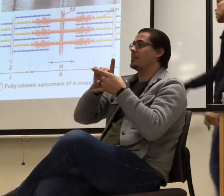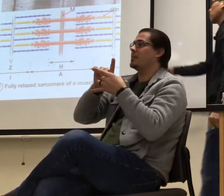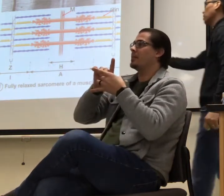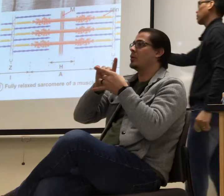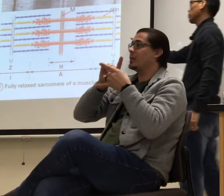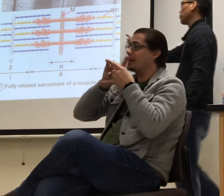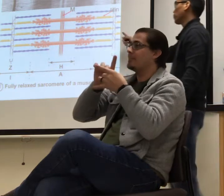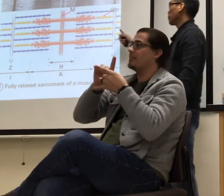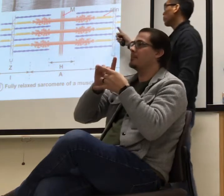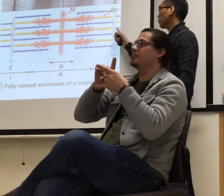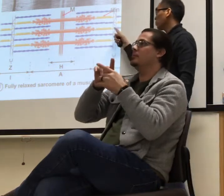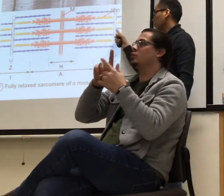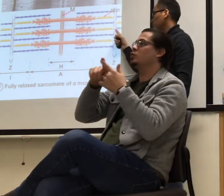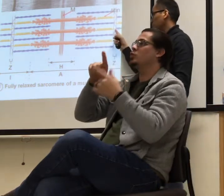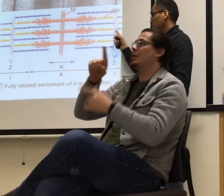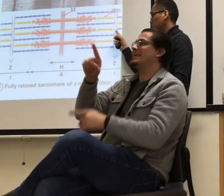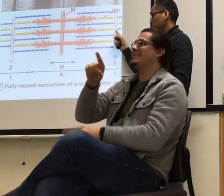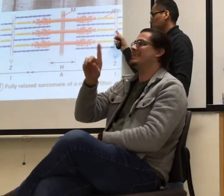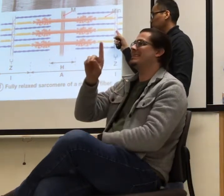disc.